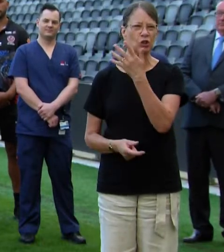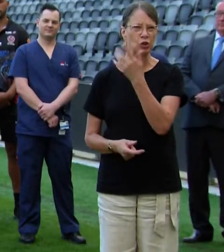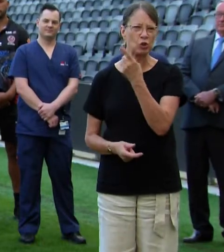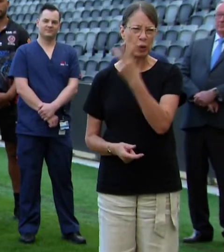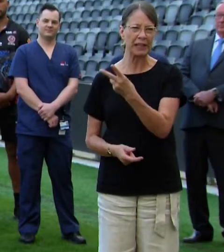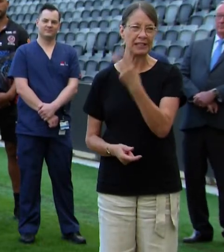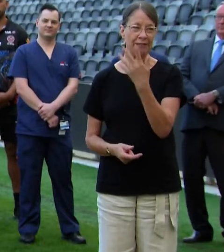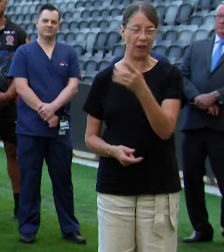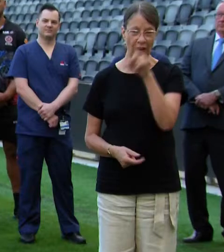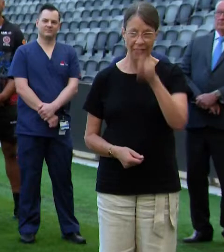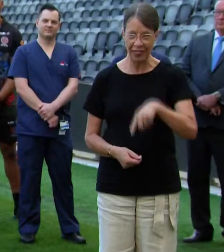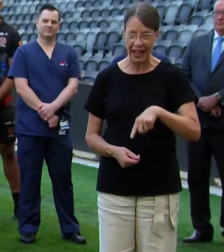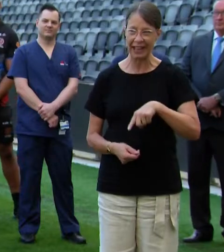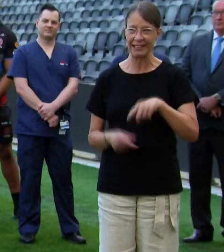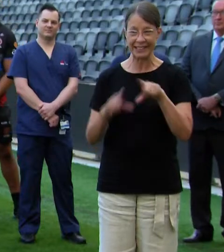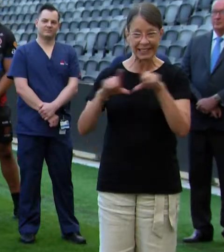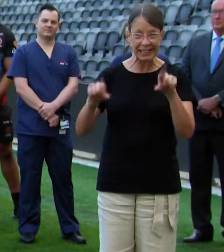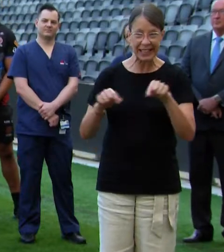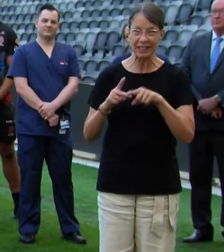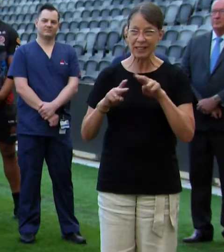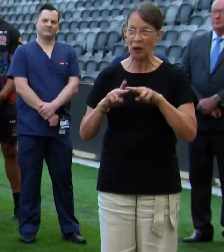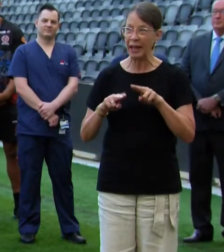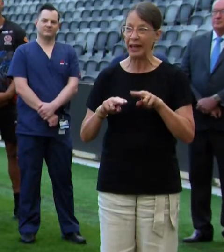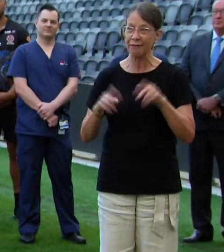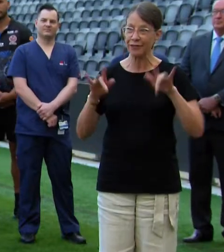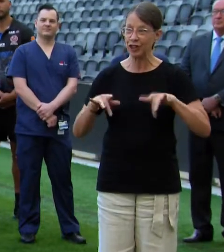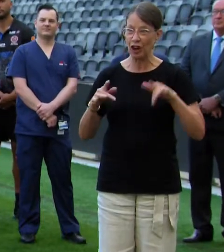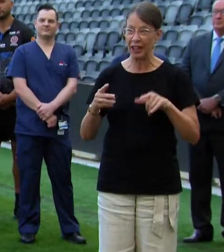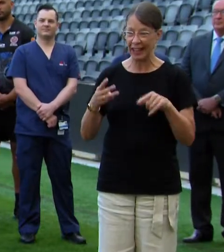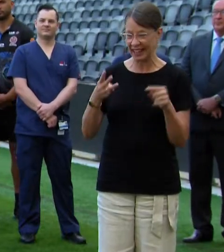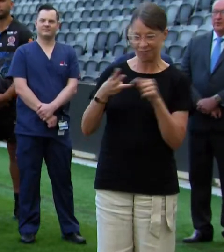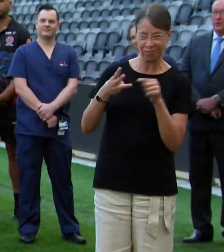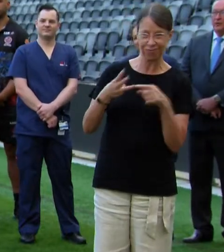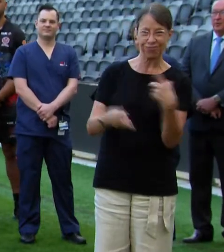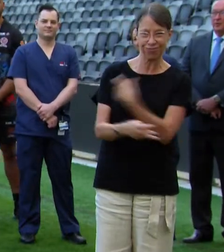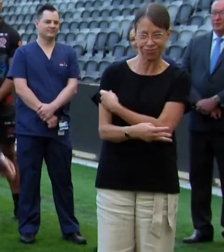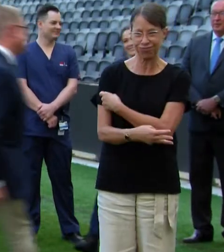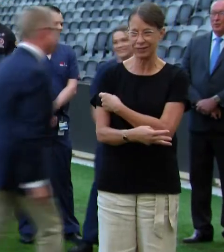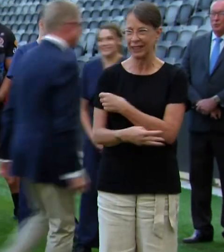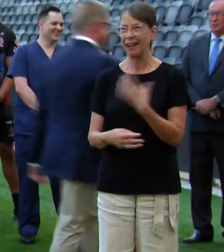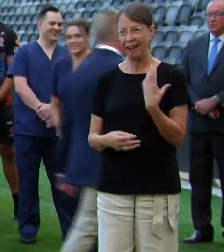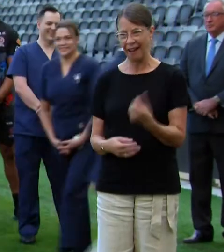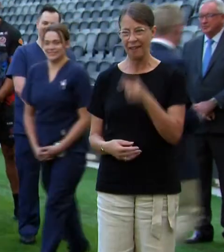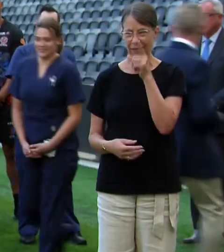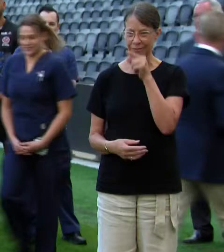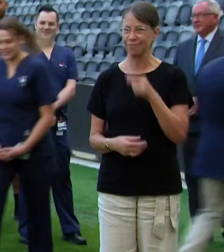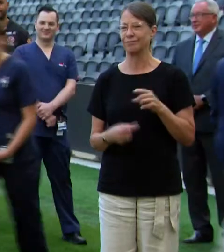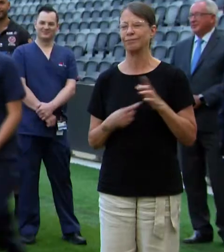booster, grab your booster, because there's nothing more important than keeping your clan protected. Thank you.